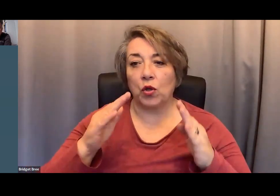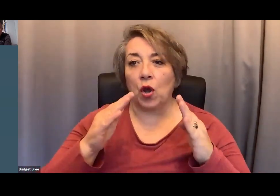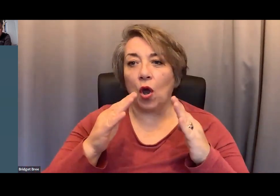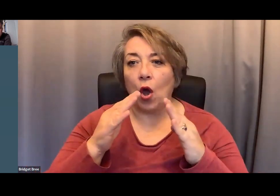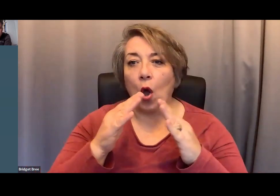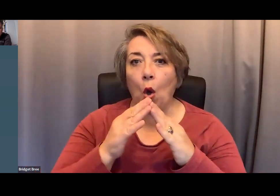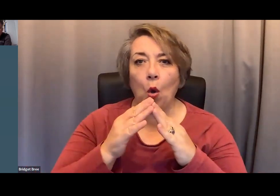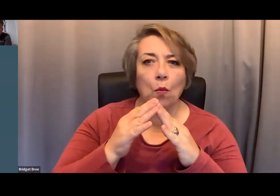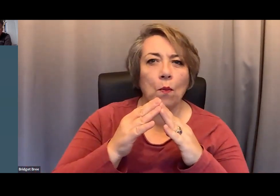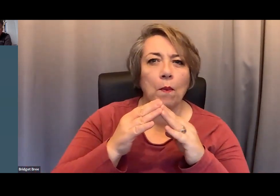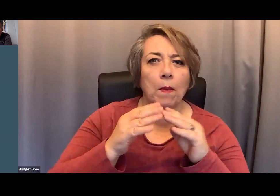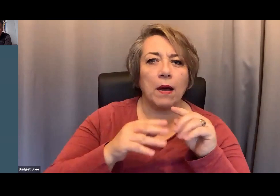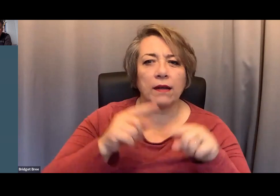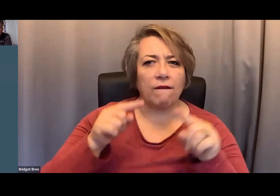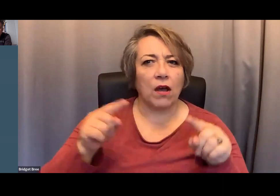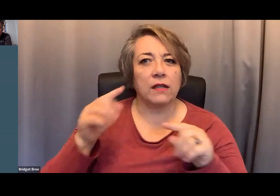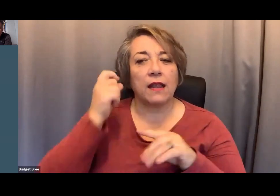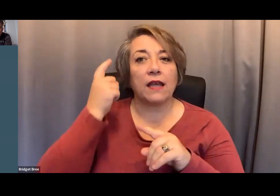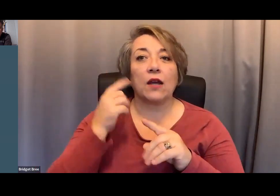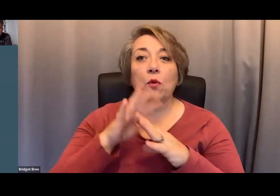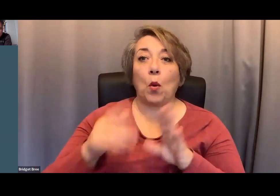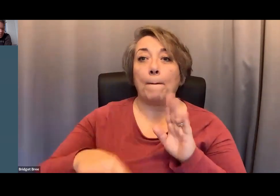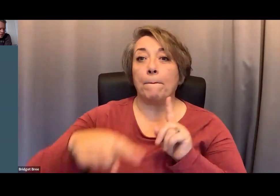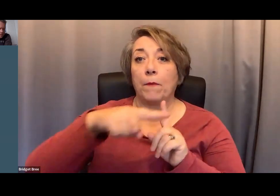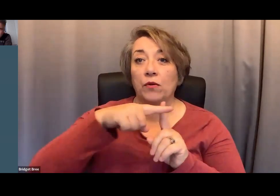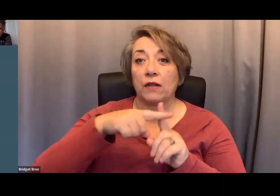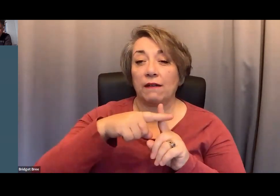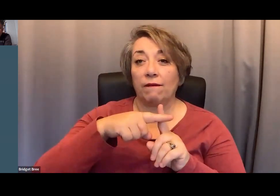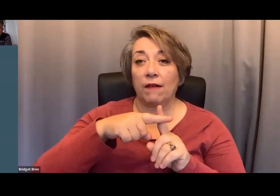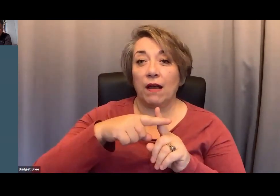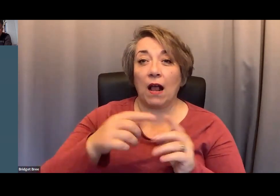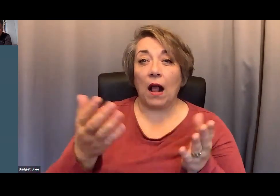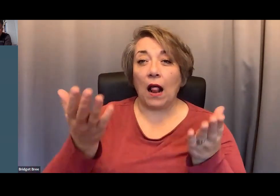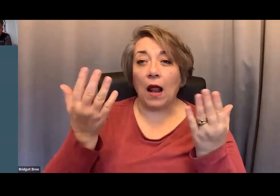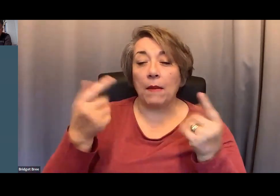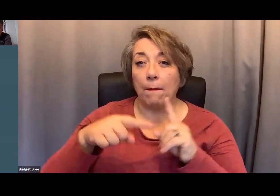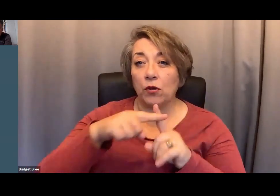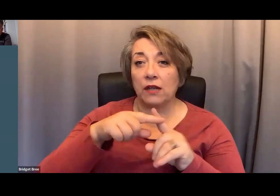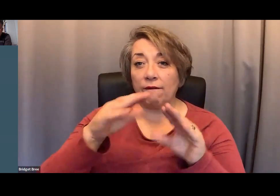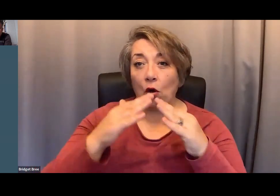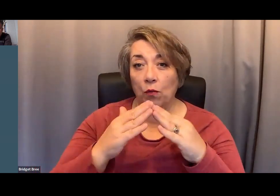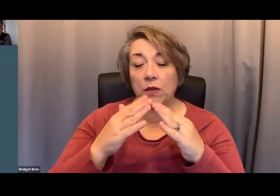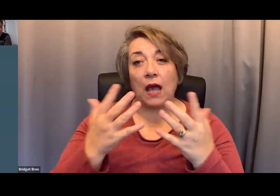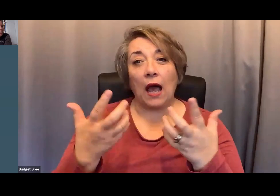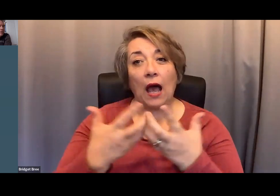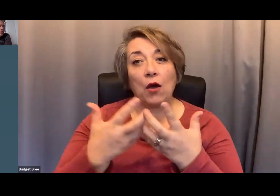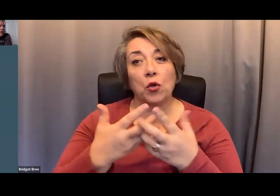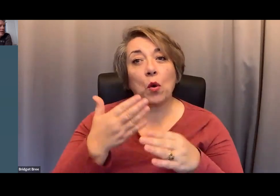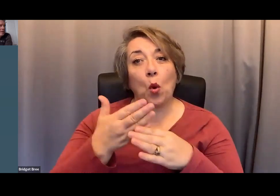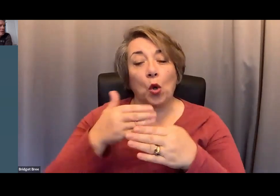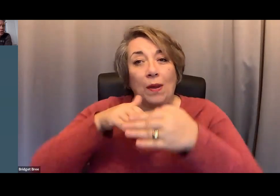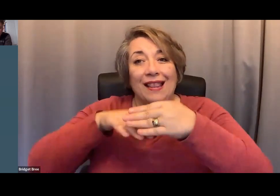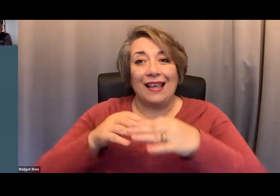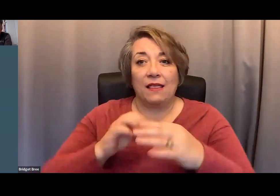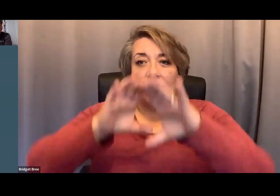positive homes. So really, how do we act within the planetary boundaries, and how do we do that with